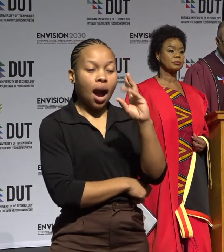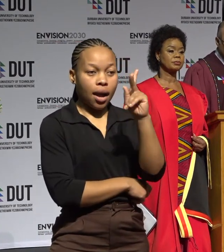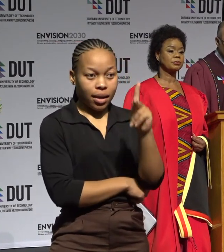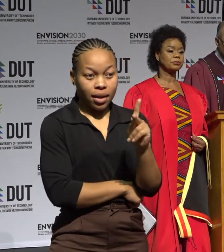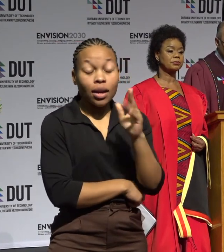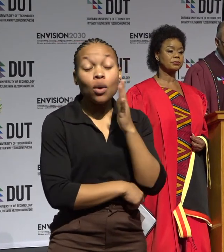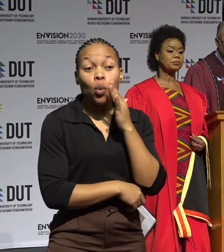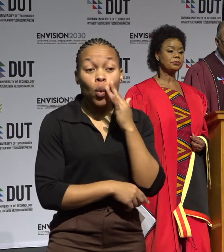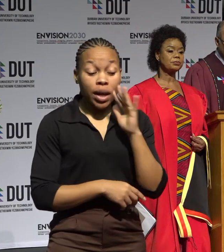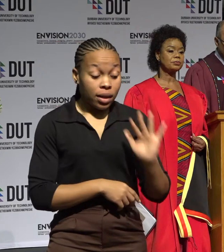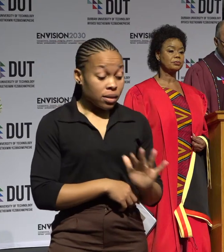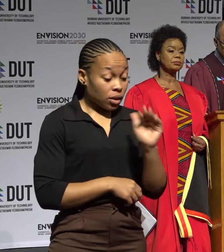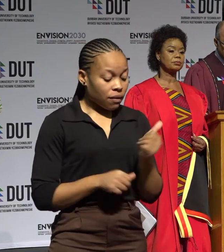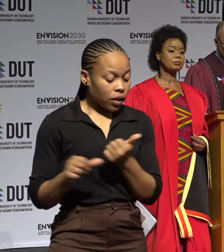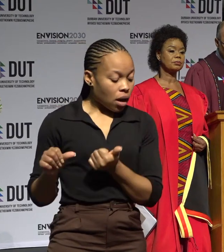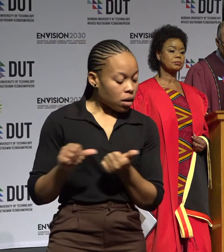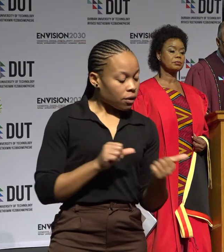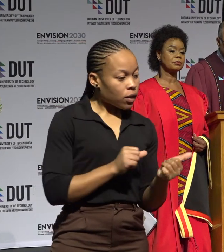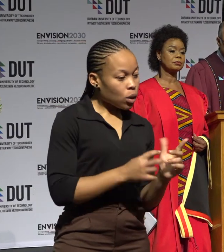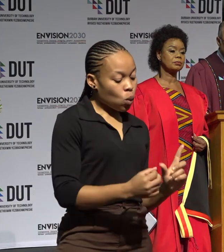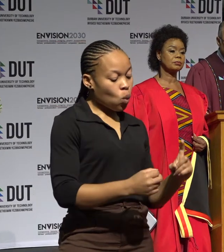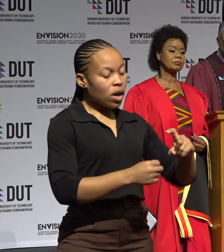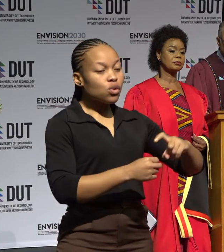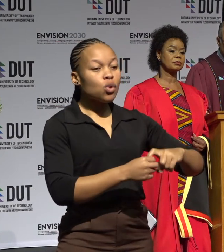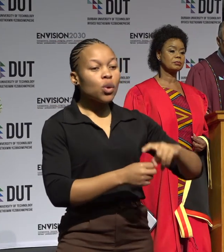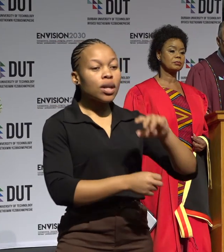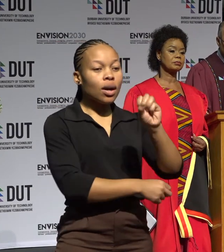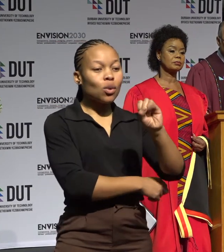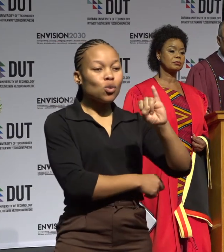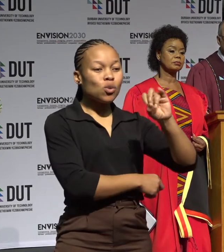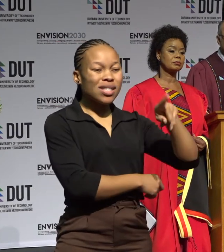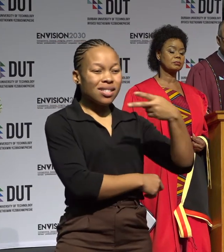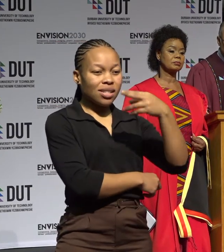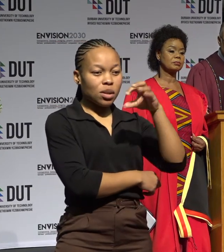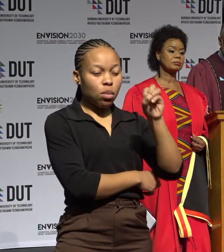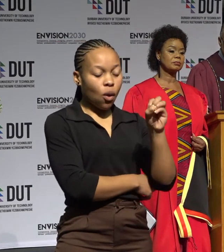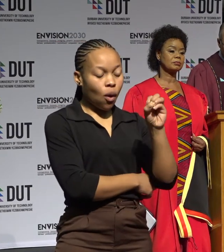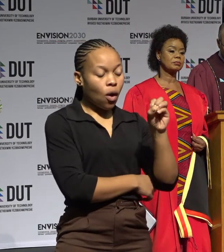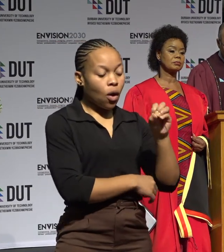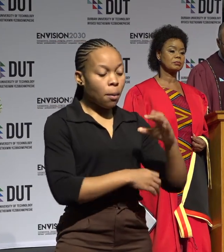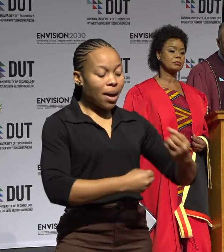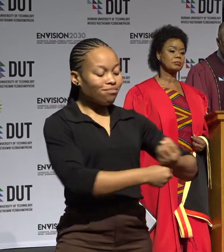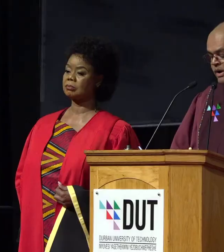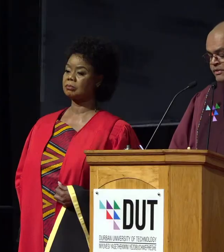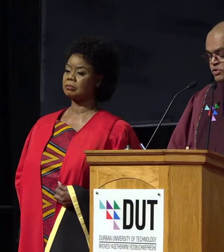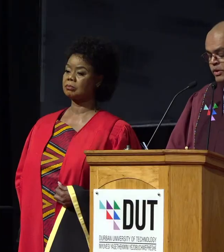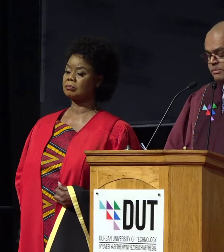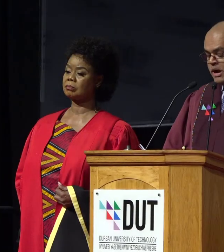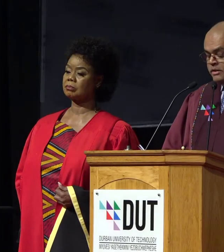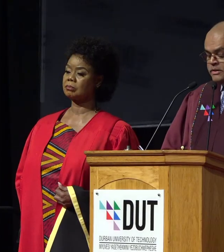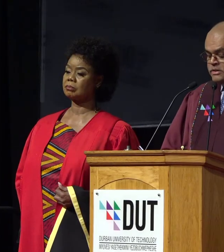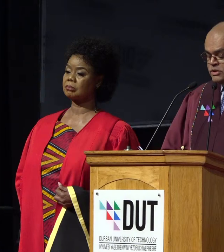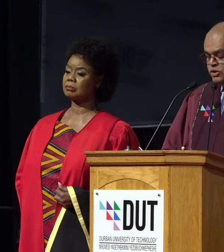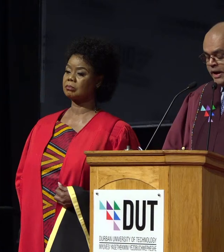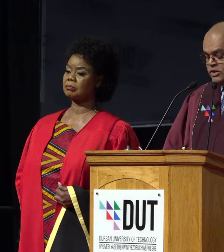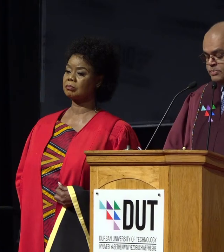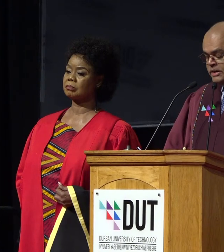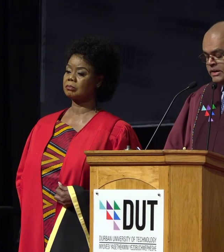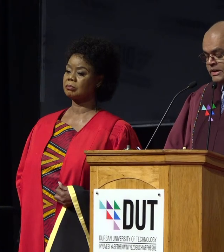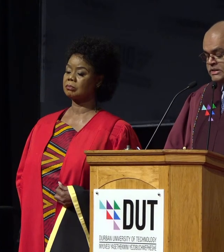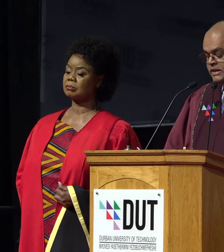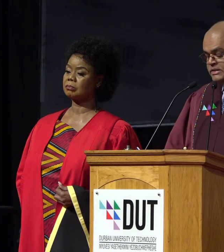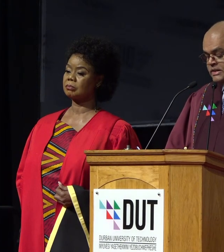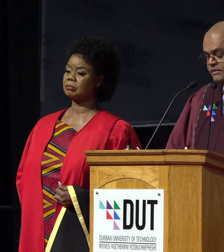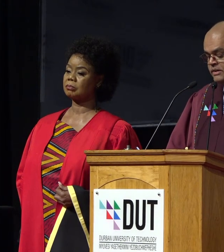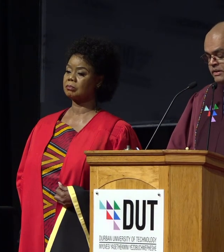Charlie Jones joined Sipho Gumede and created a five-piece band called Peace. She thereafter joined the Market Theatre in Johannesburg